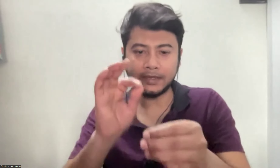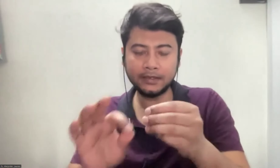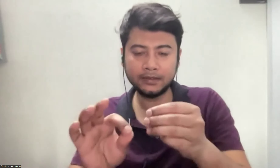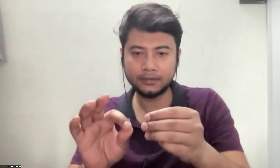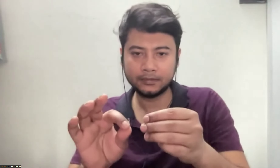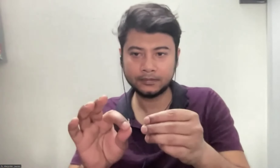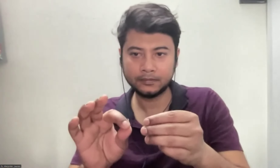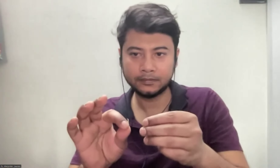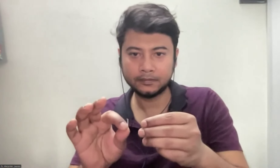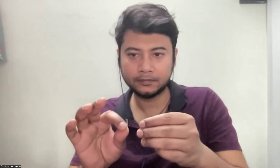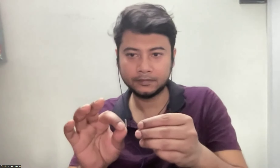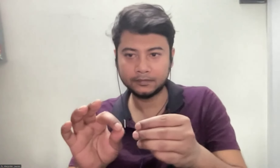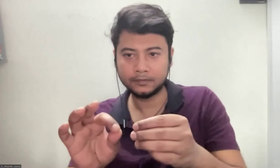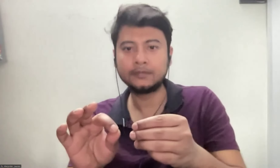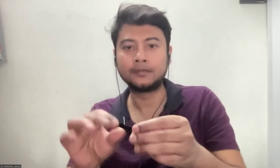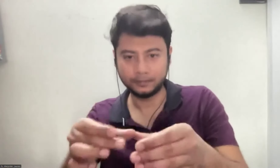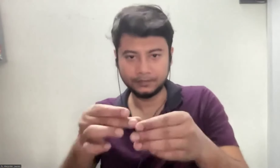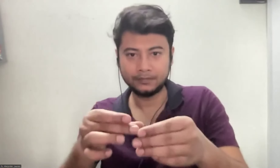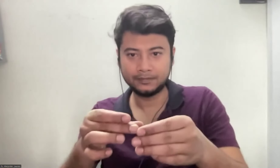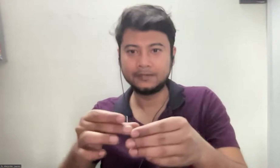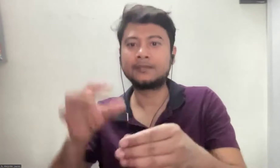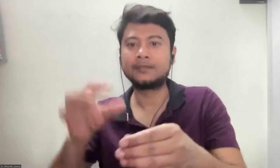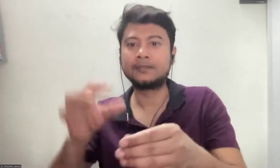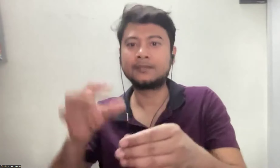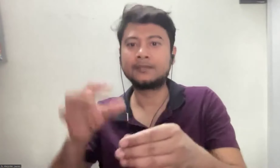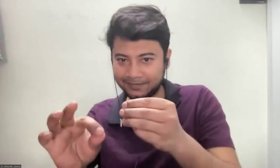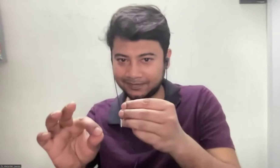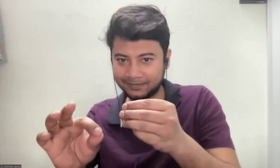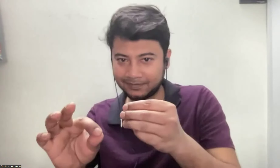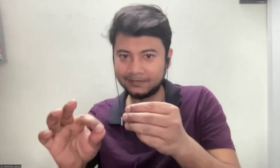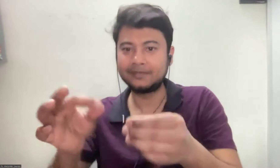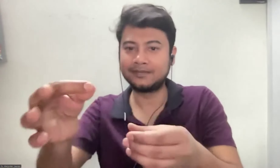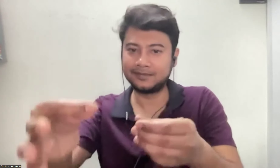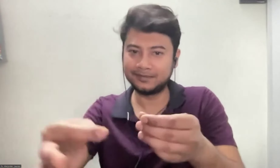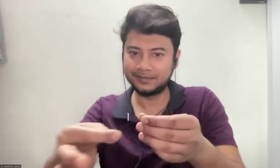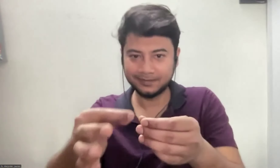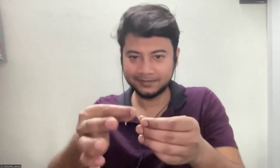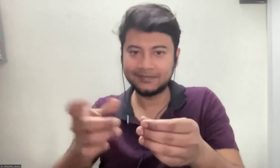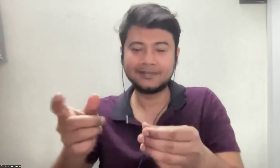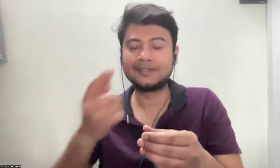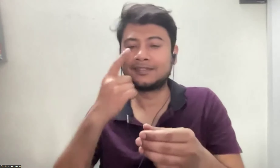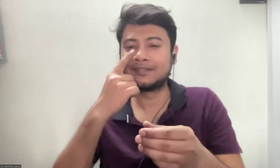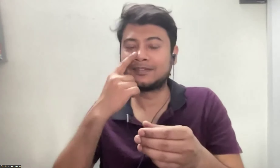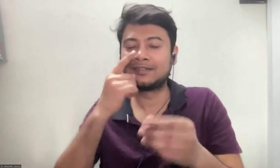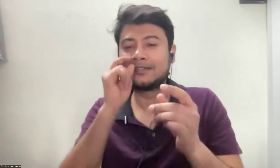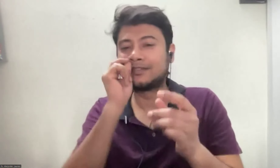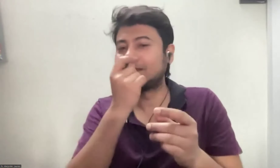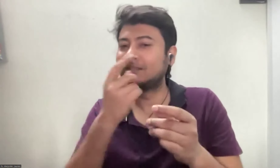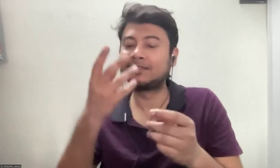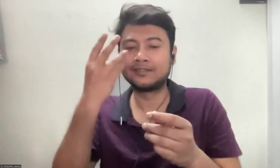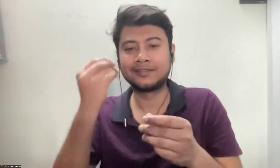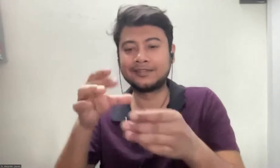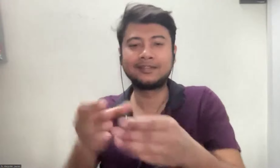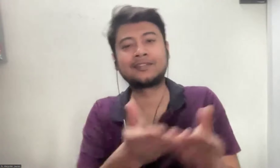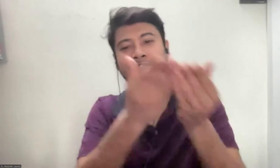We light it. How, sorry. We light it and we offer it 7 times.